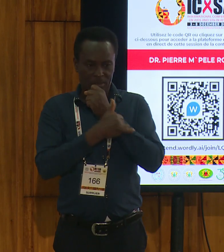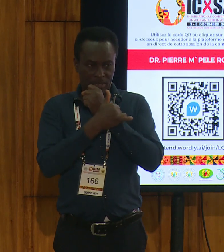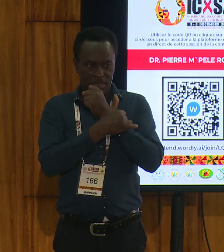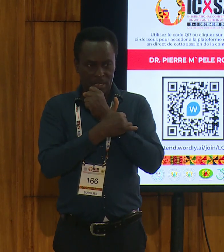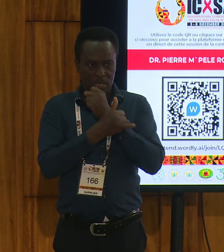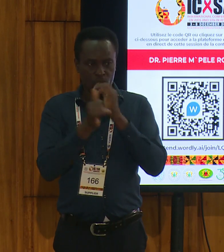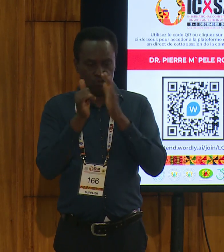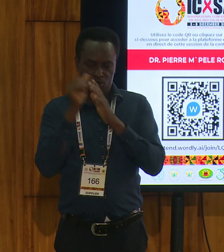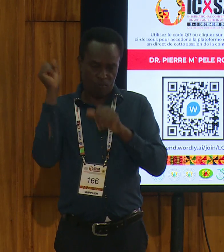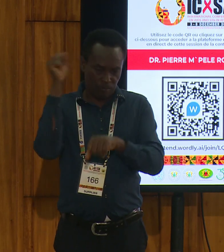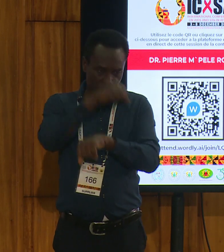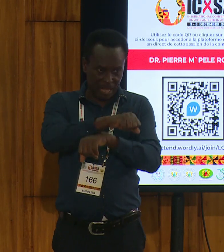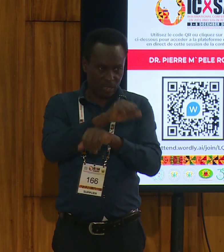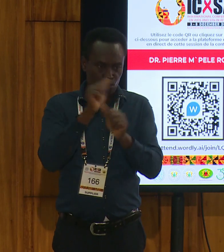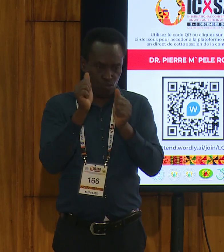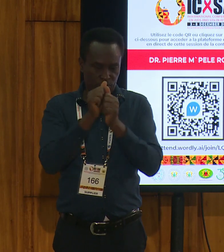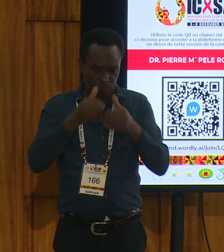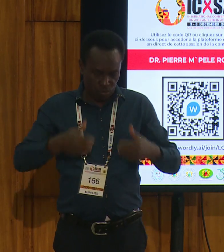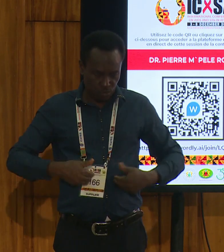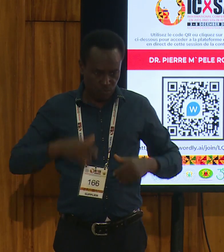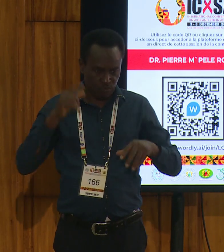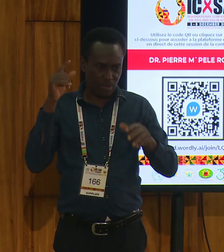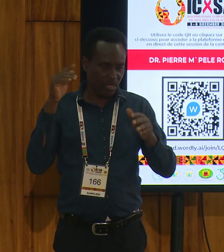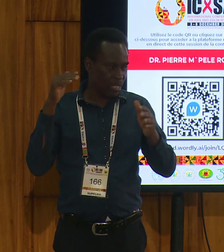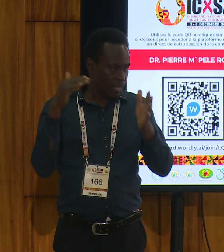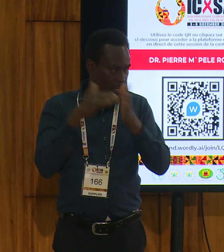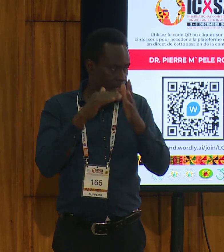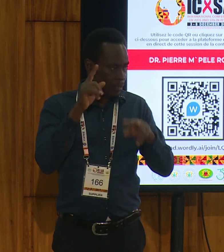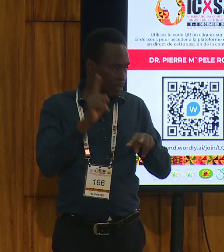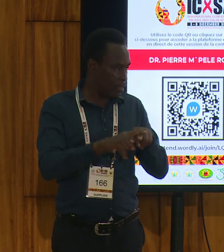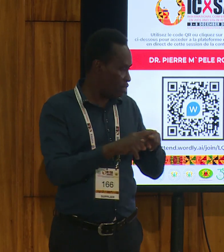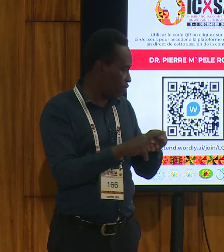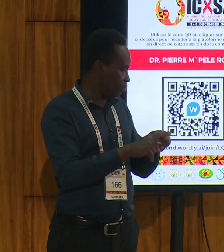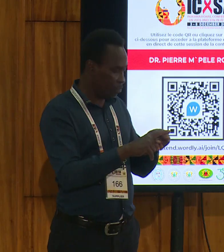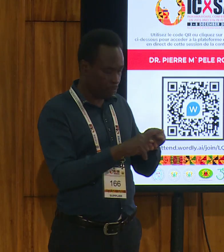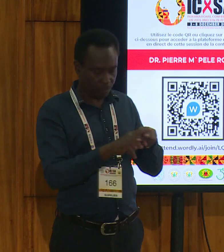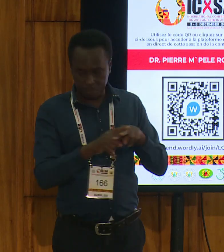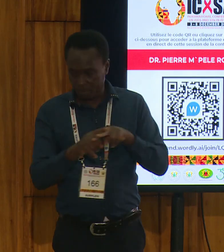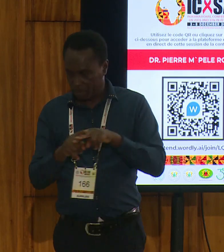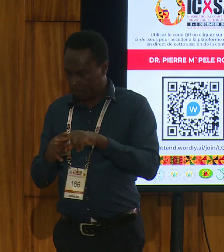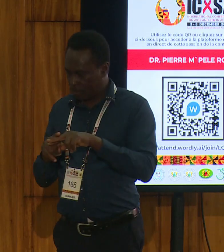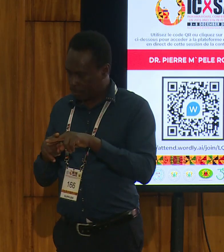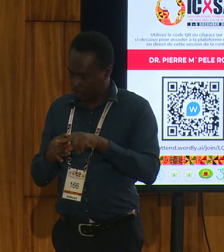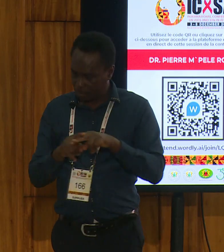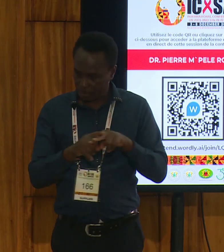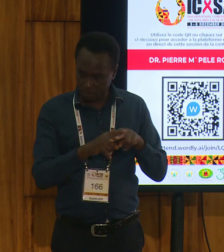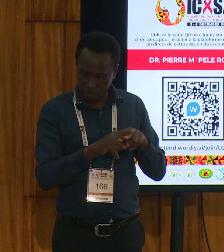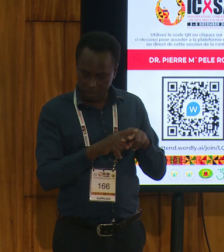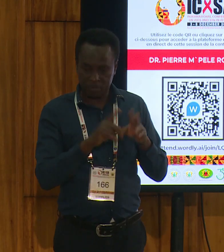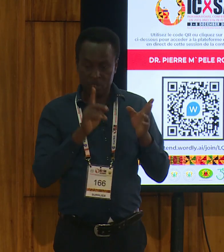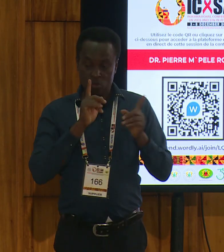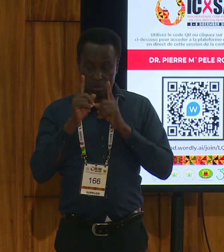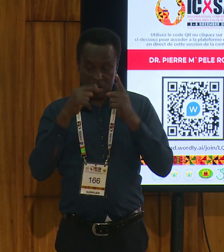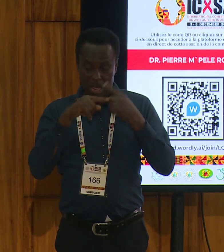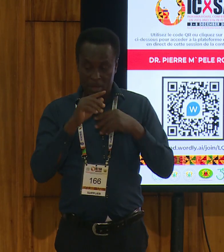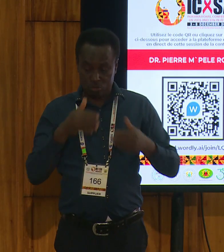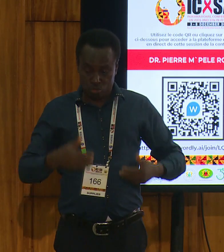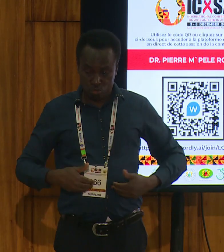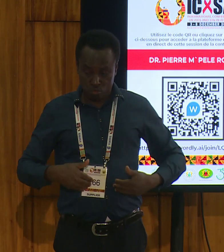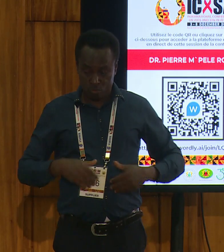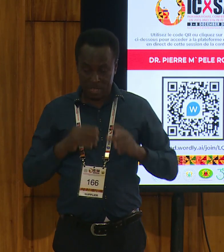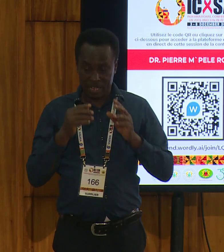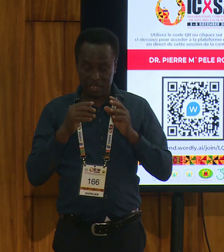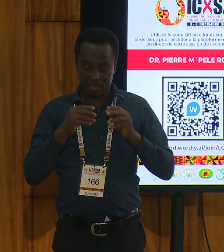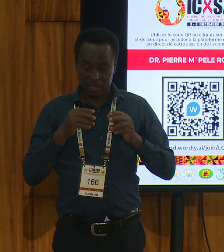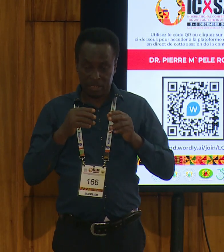building and youth engagement. Thanks a lot, Manuel. Talking about youth and adolescent